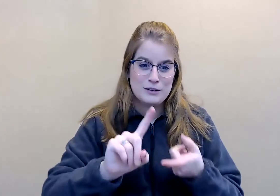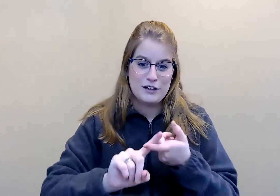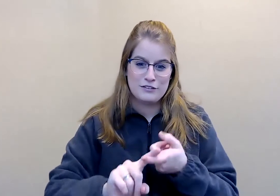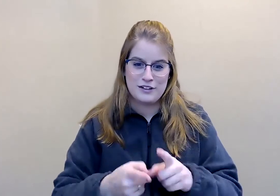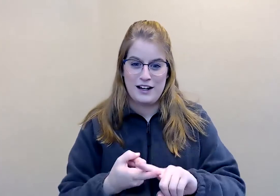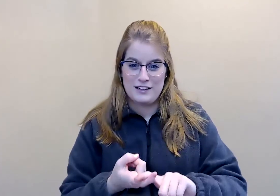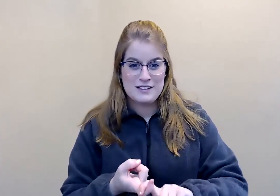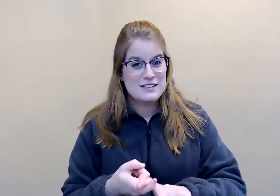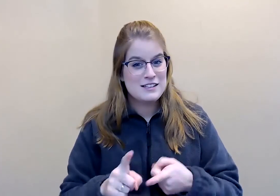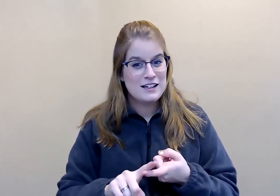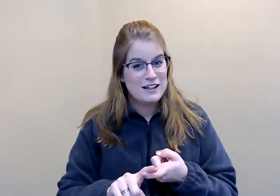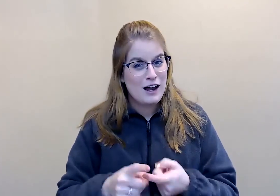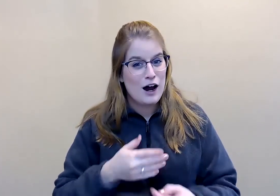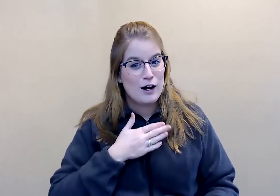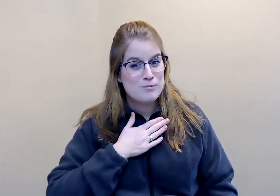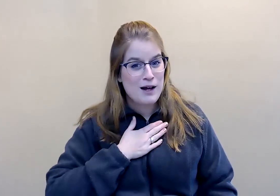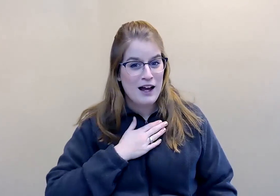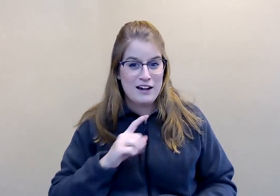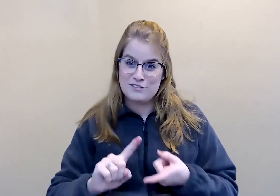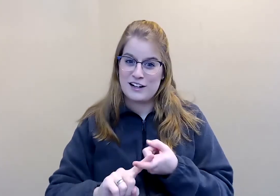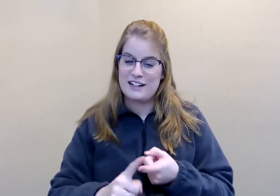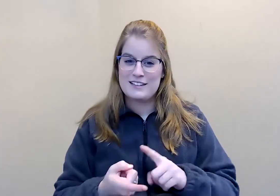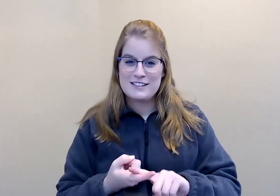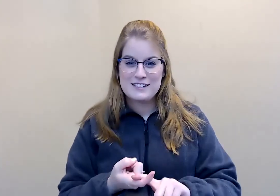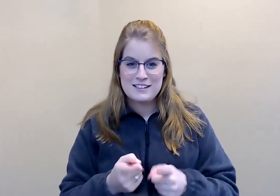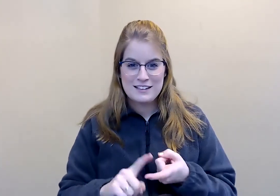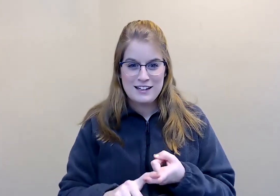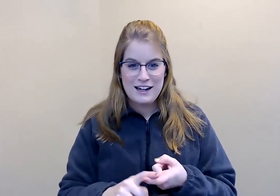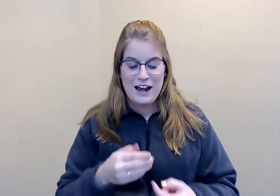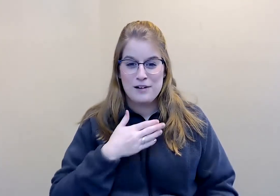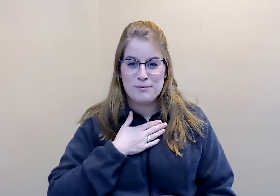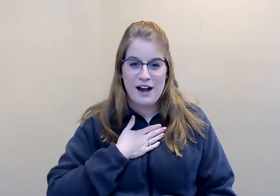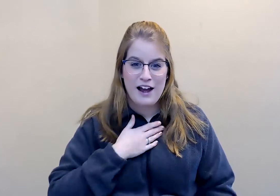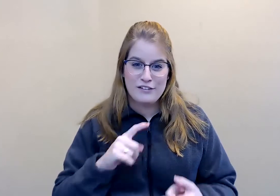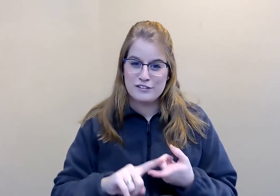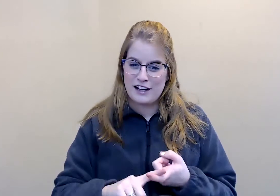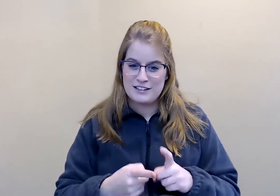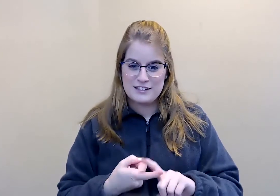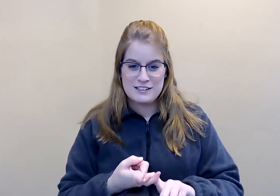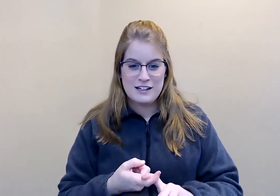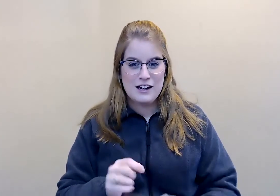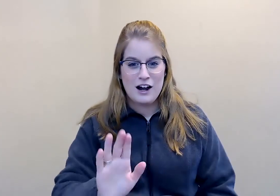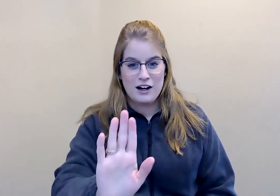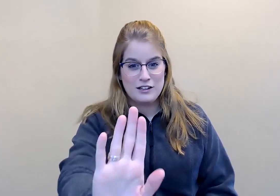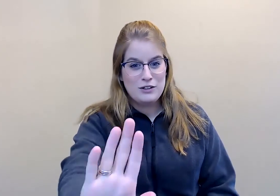your friends are my friends, and my friends are